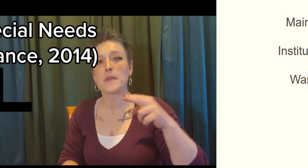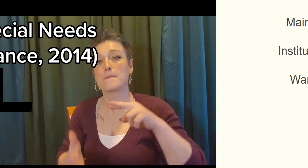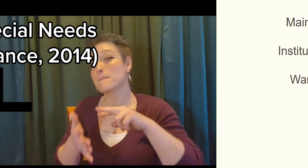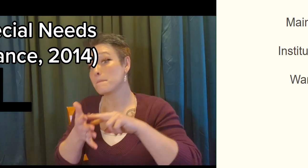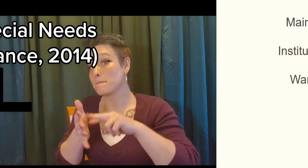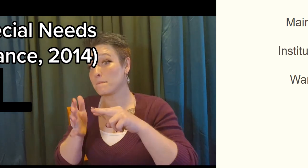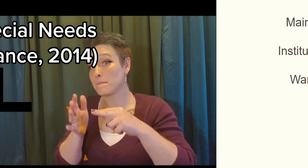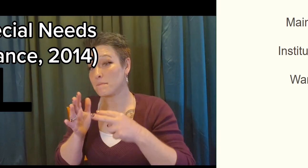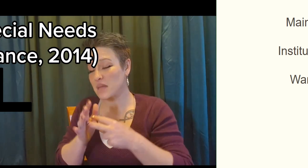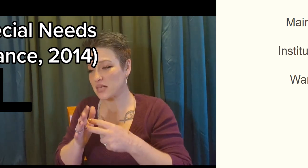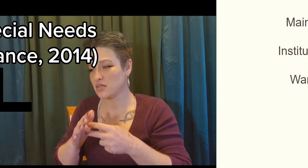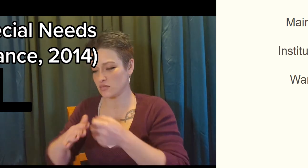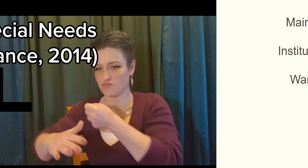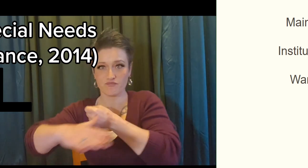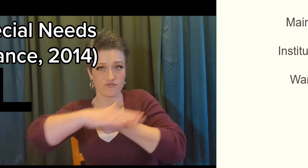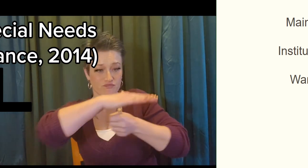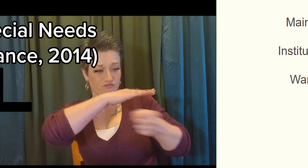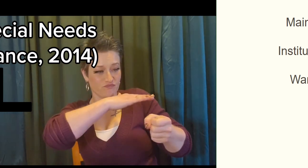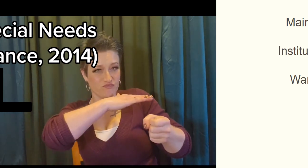Warehousing.